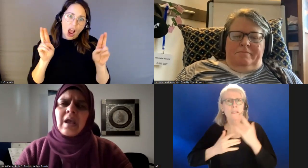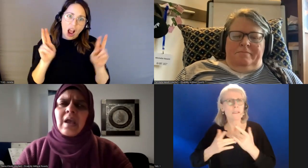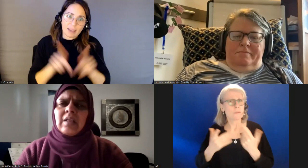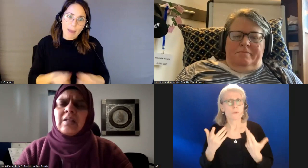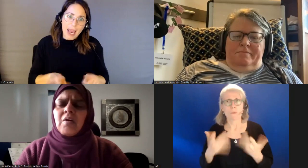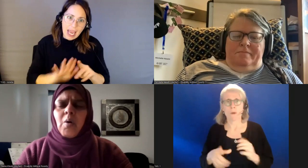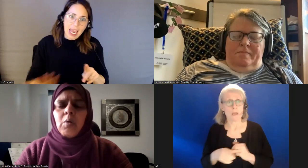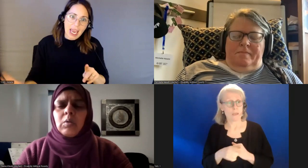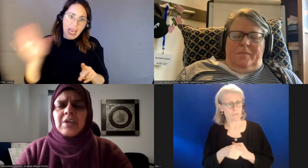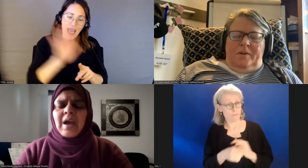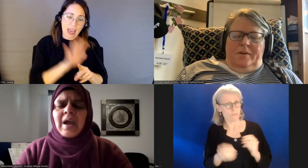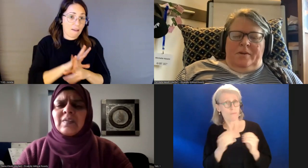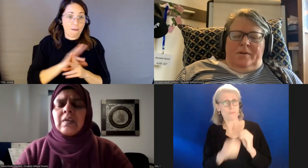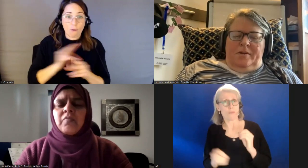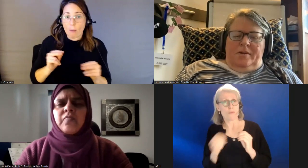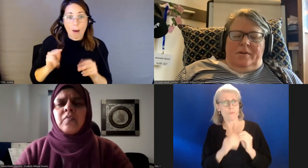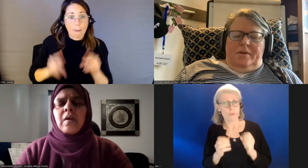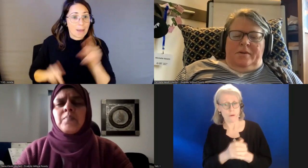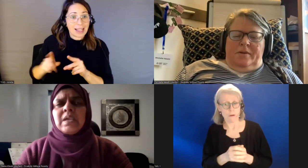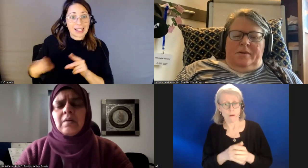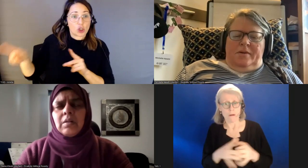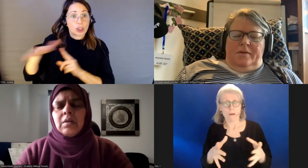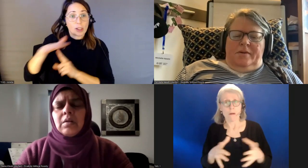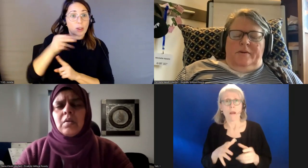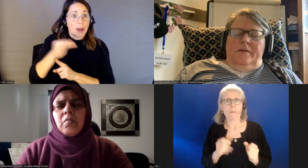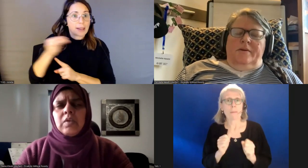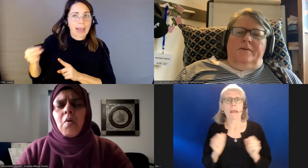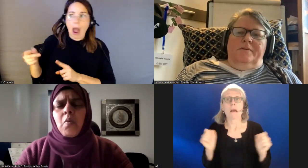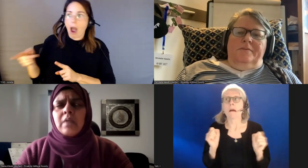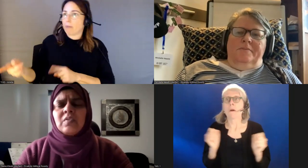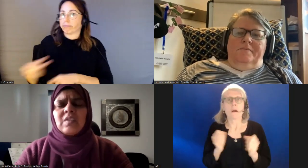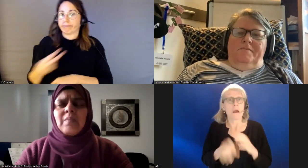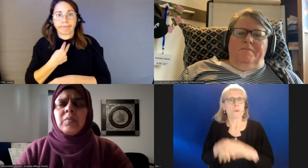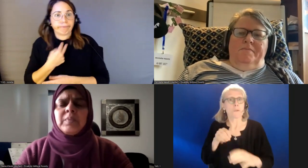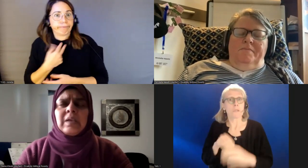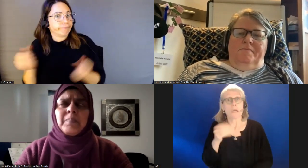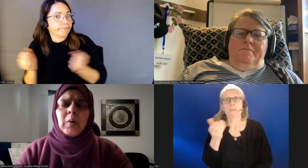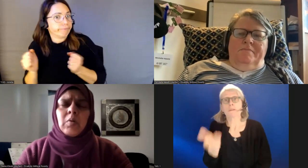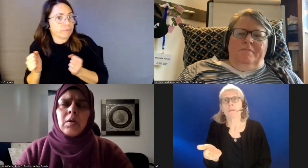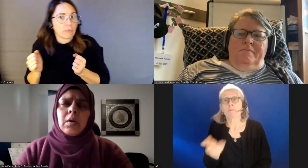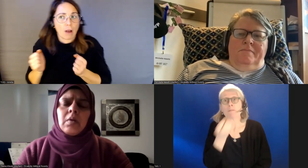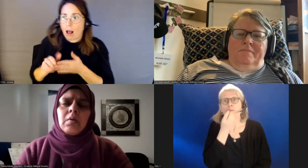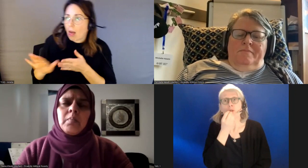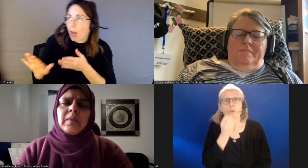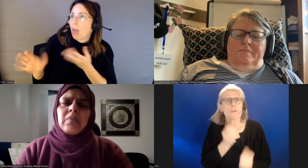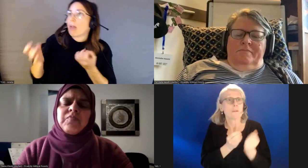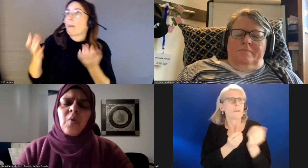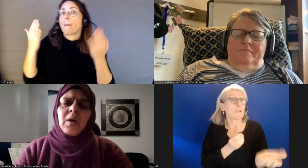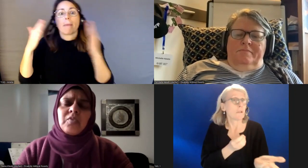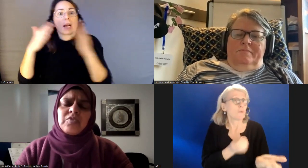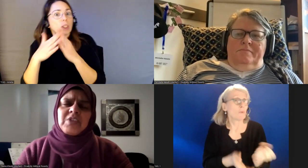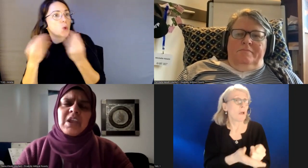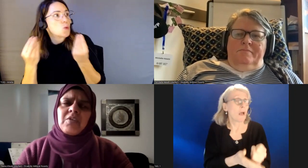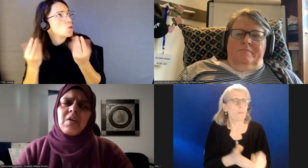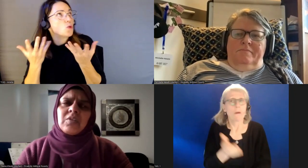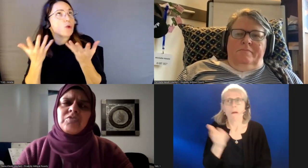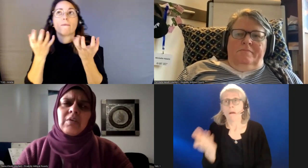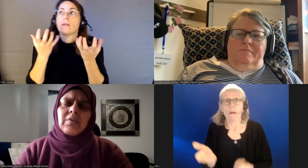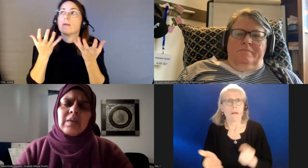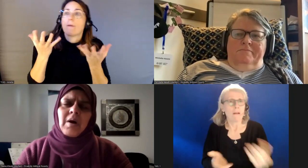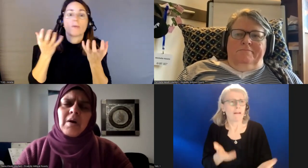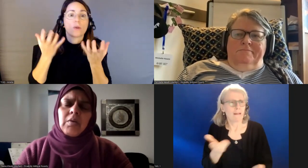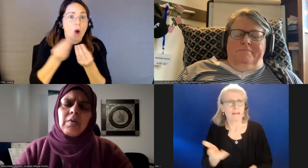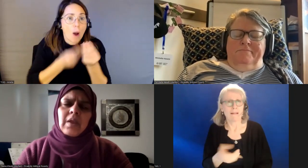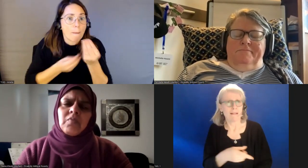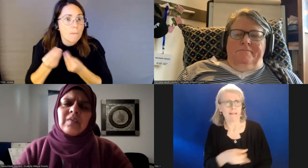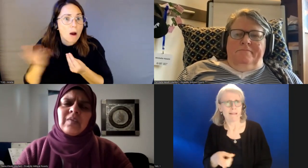standing in the cold asking for a meal. We don't want disabled people being forced to take on the